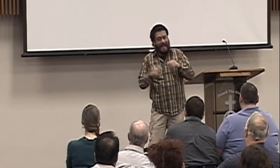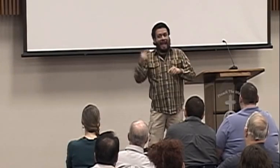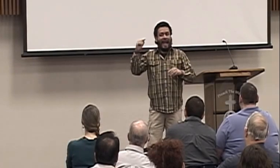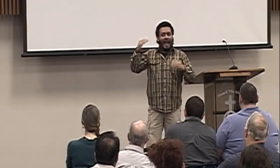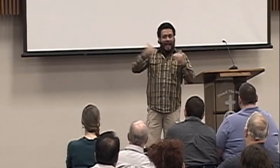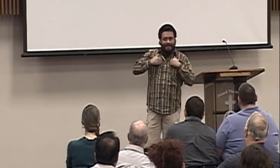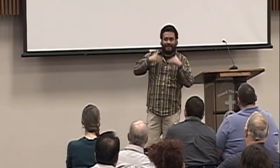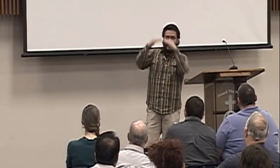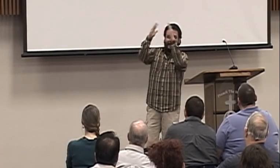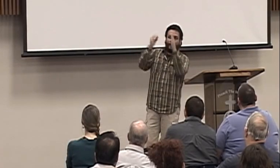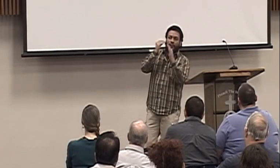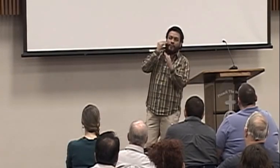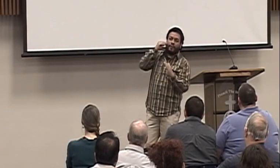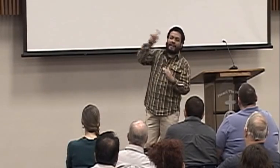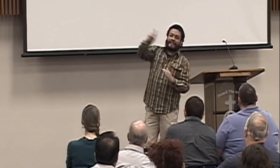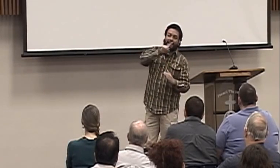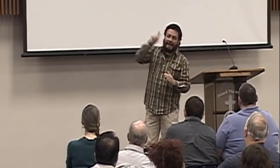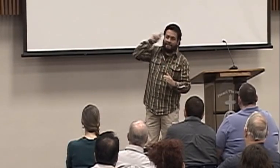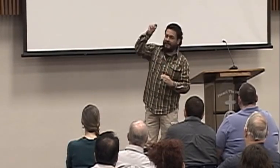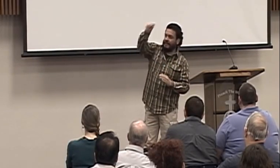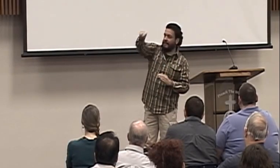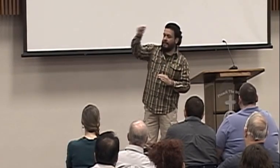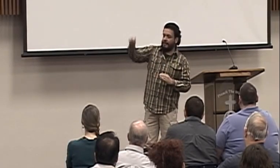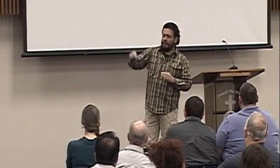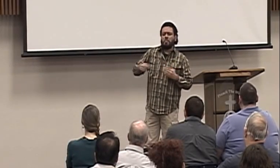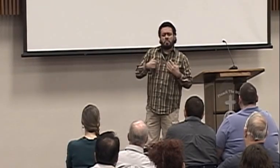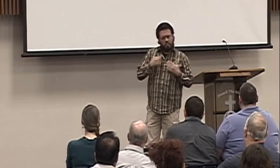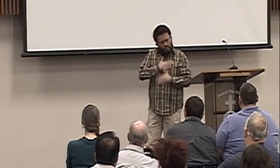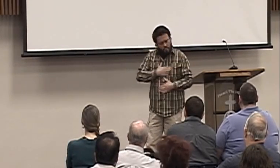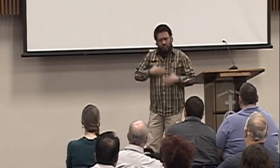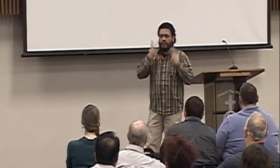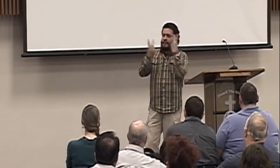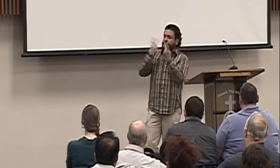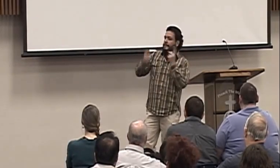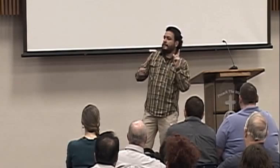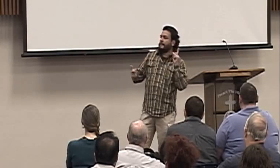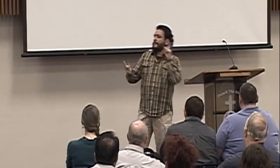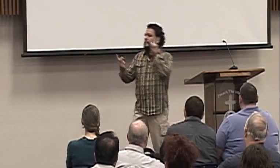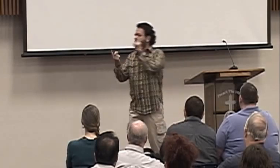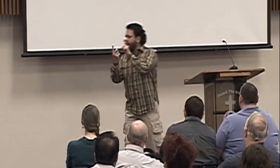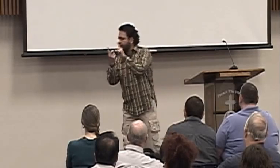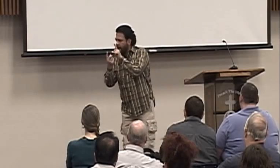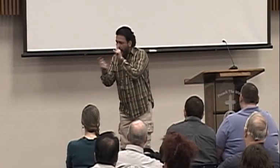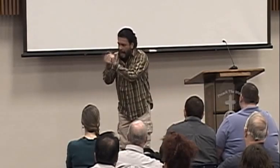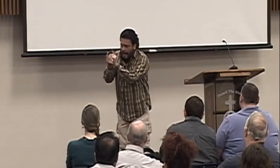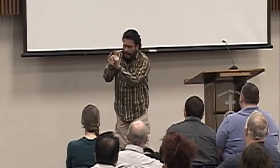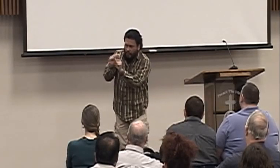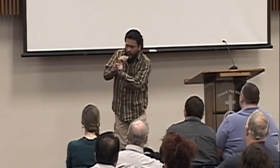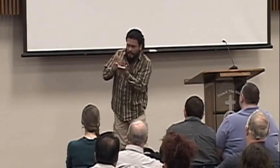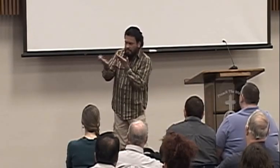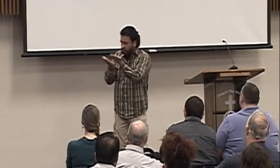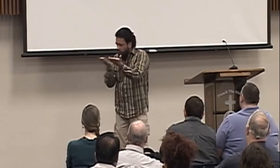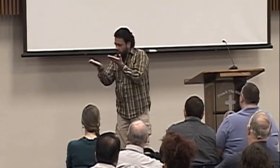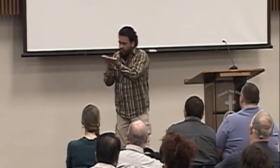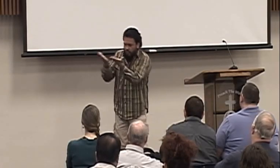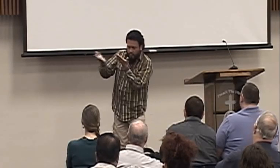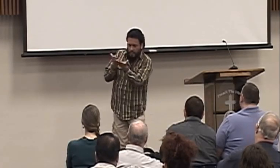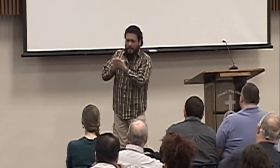Abby. And she said, there's a house over here. They have deaf people in it. Okay, let's go visit. We went there. We met the people.